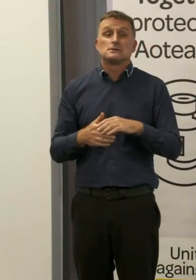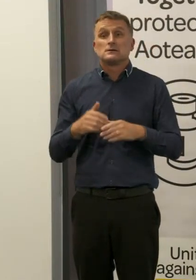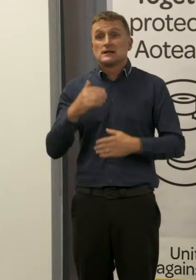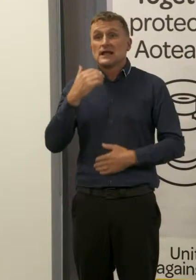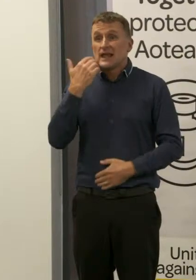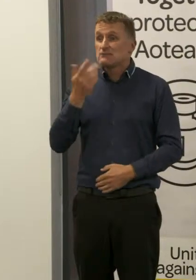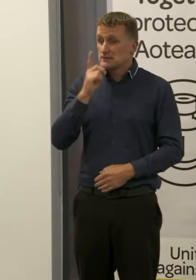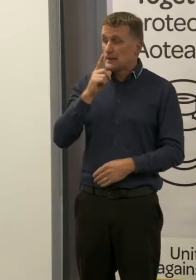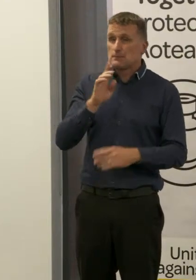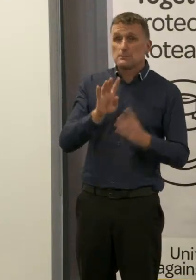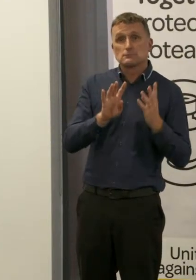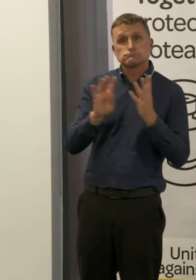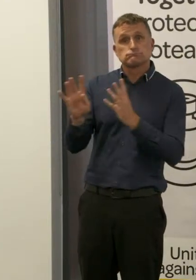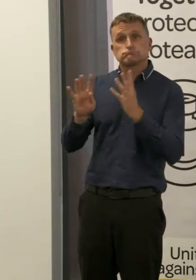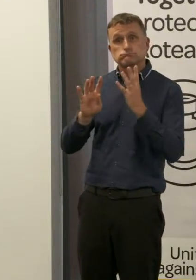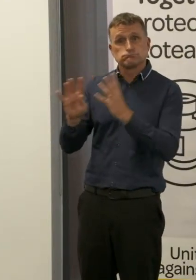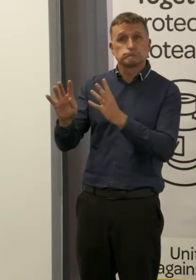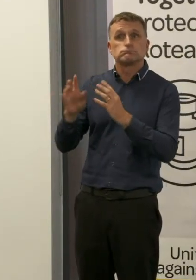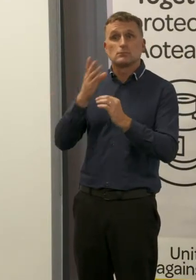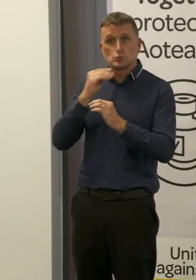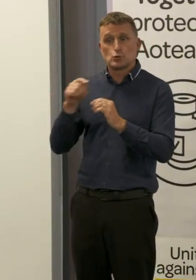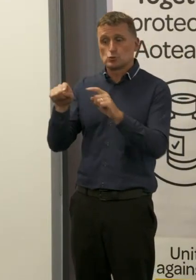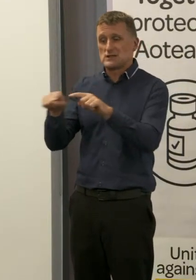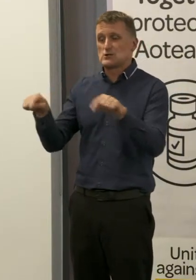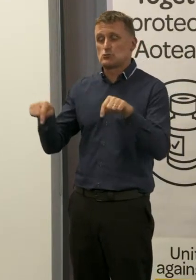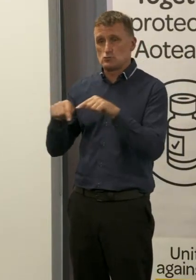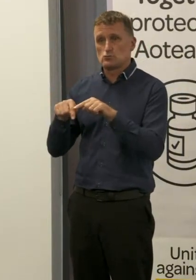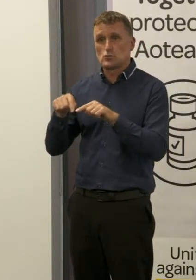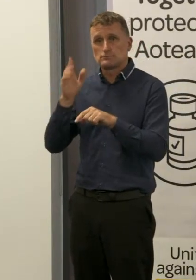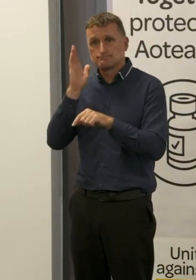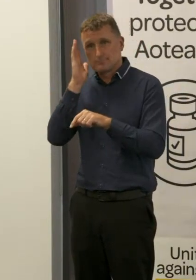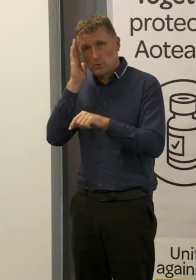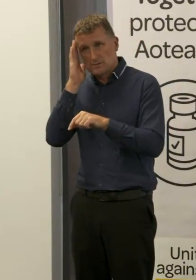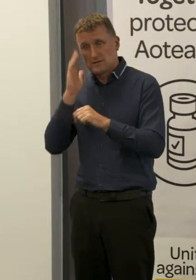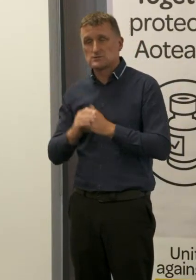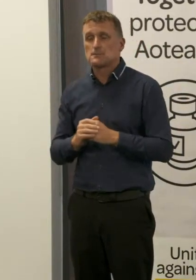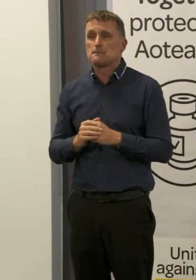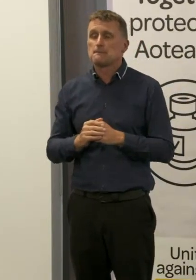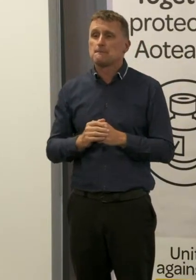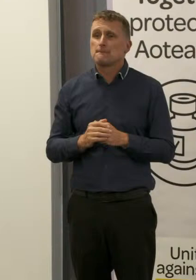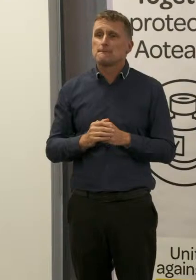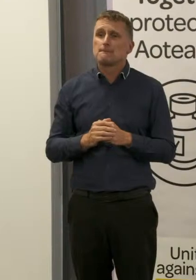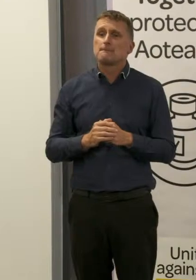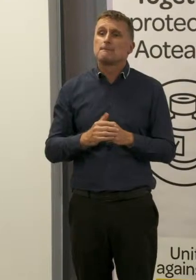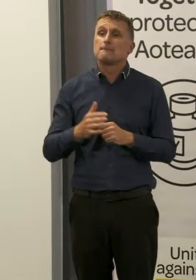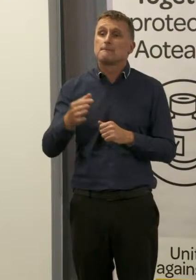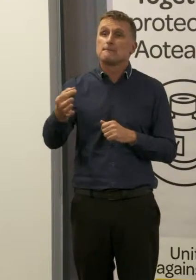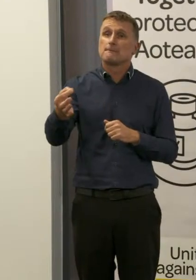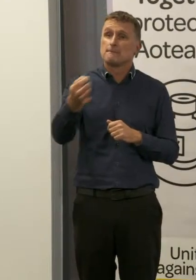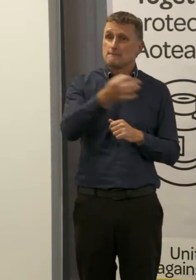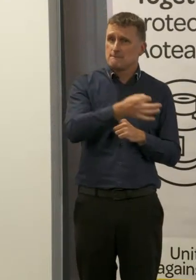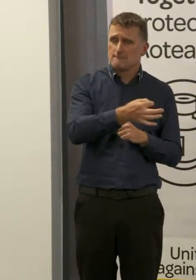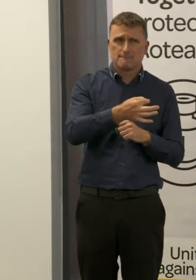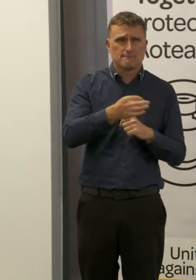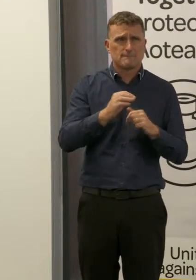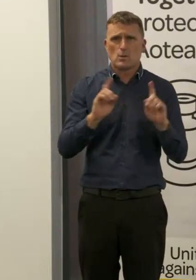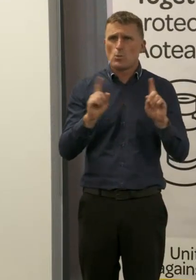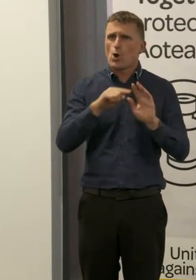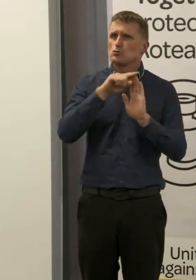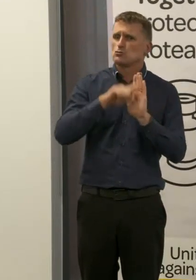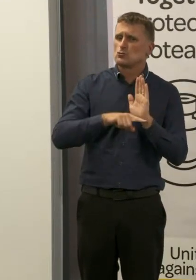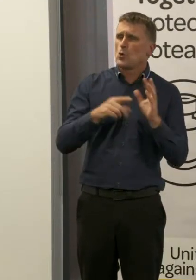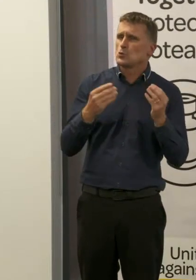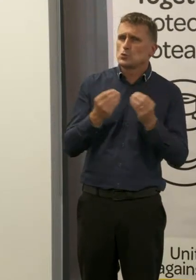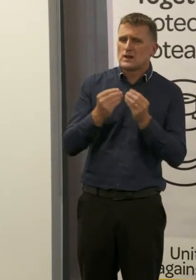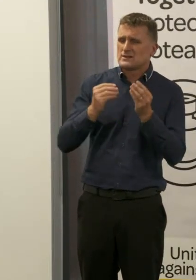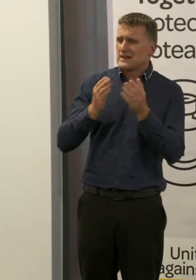into those facilities still. Yeah, could you explain what the threshold is for being able to access an MIQ room or get a